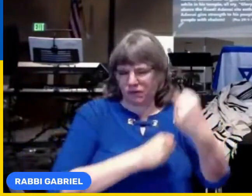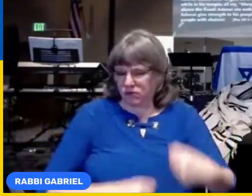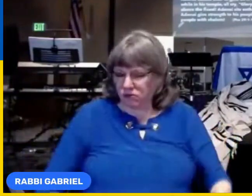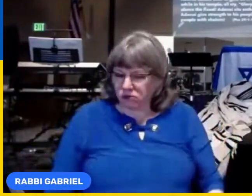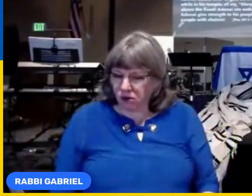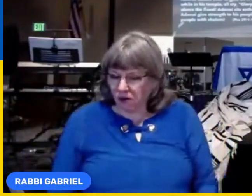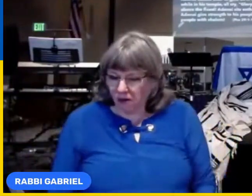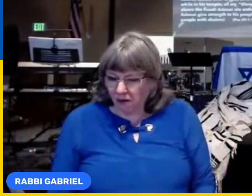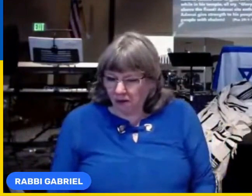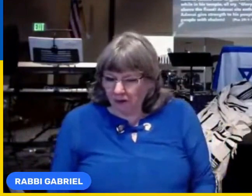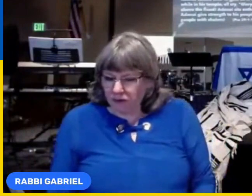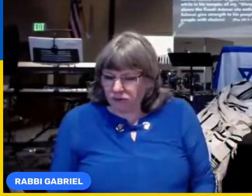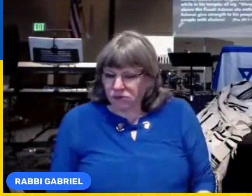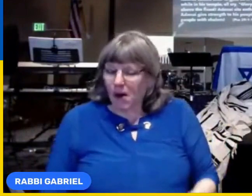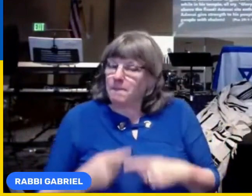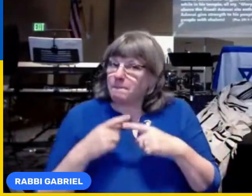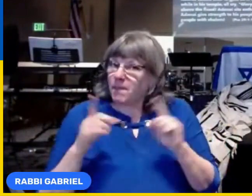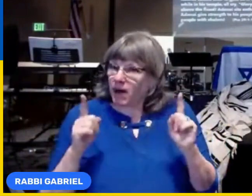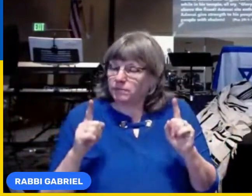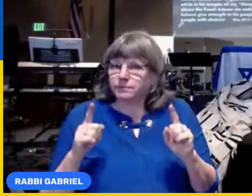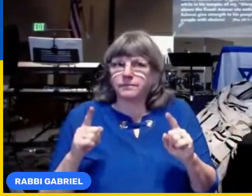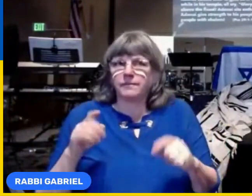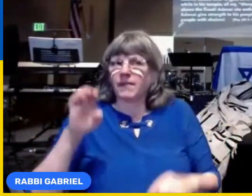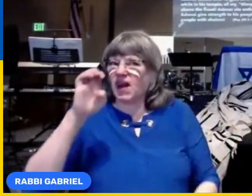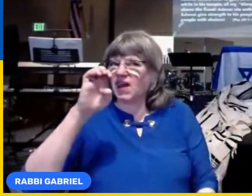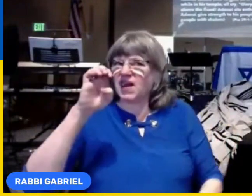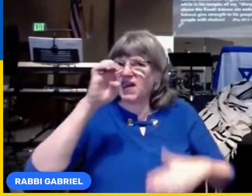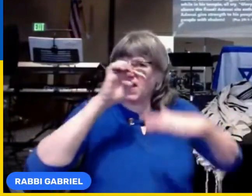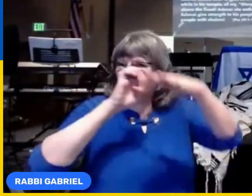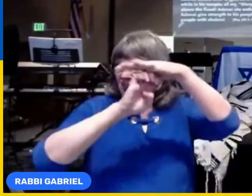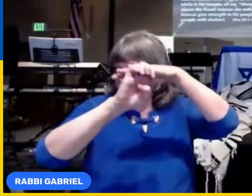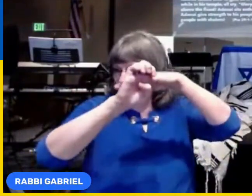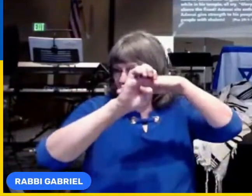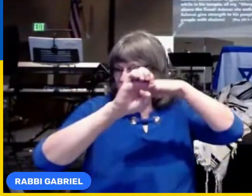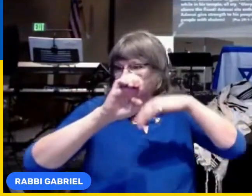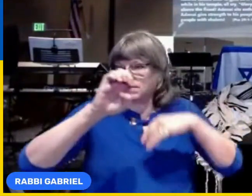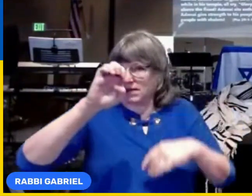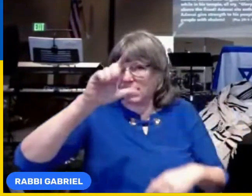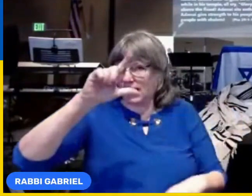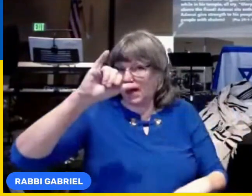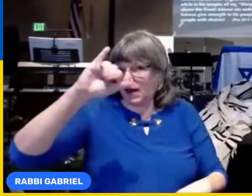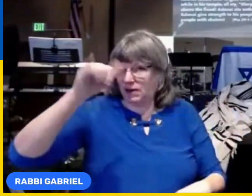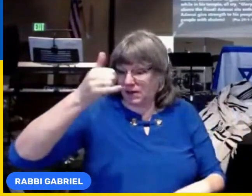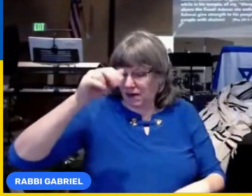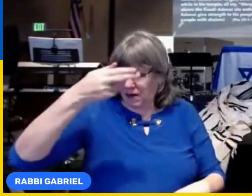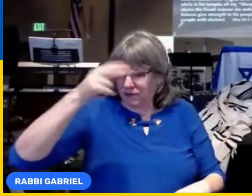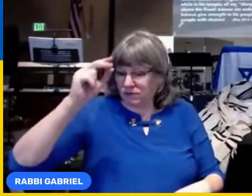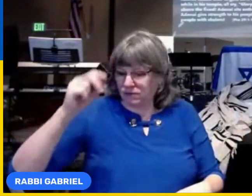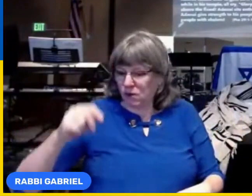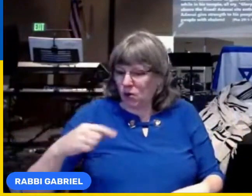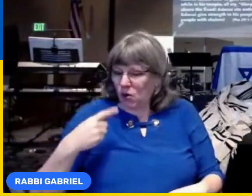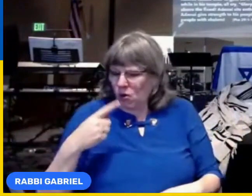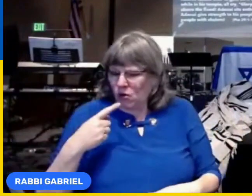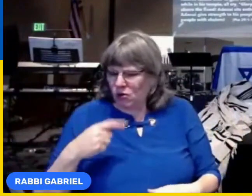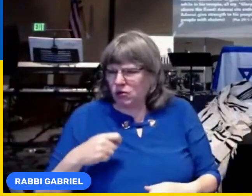Somehow, Elijah, the decapitating fire and brimstone